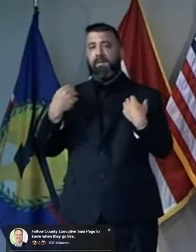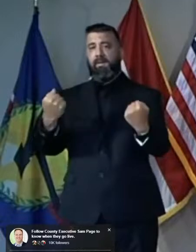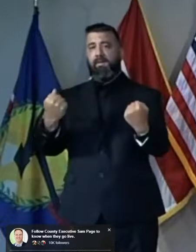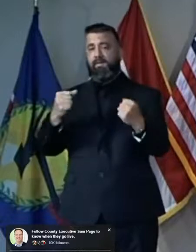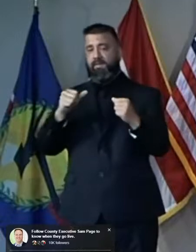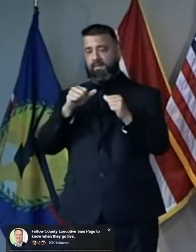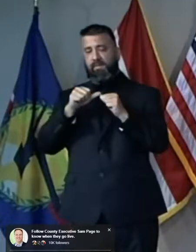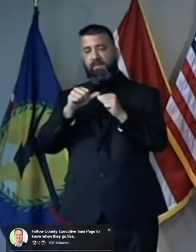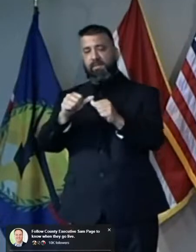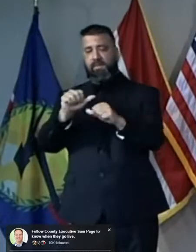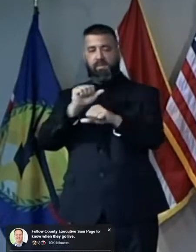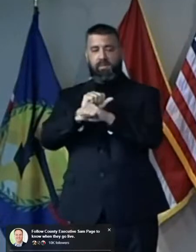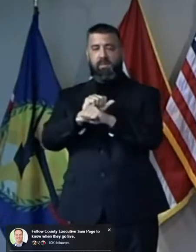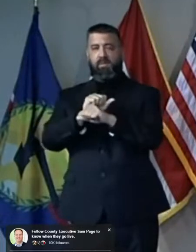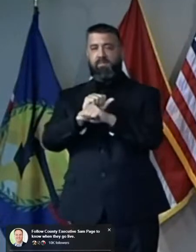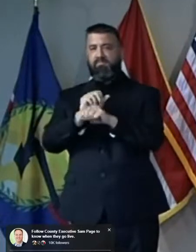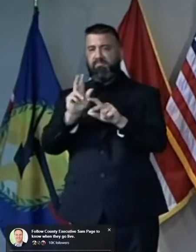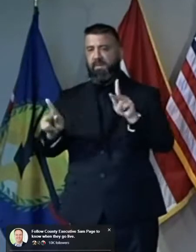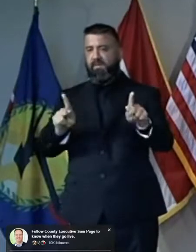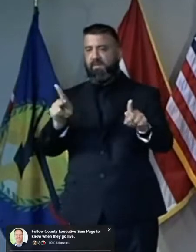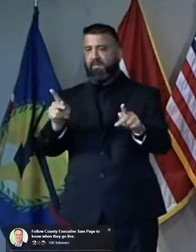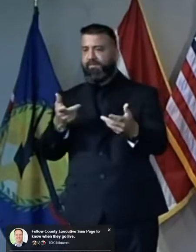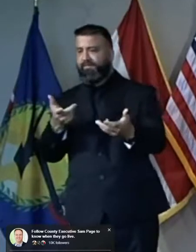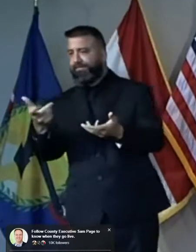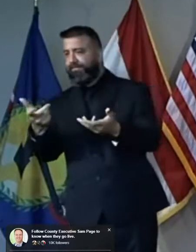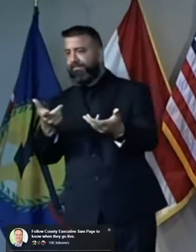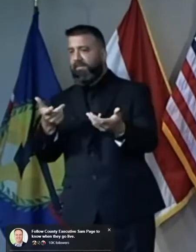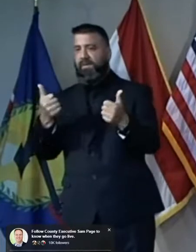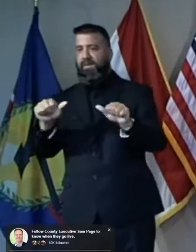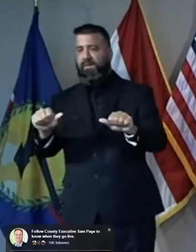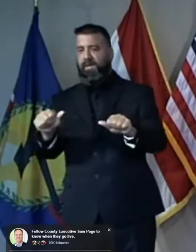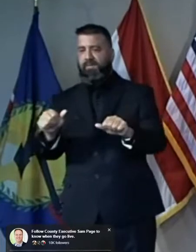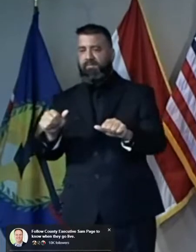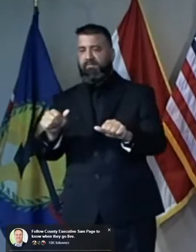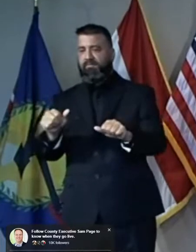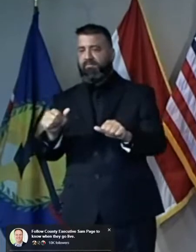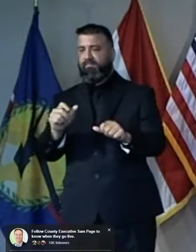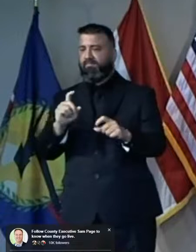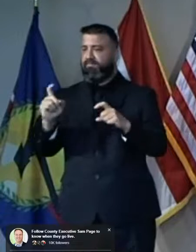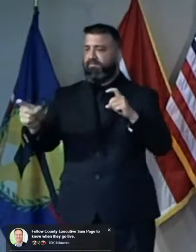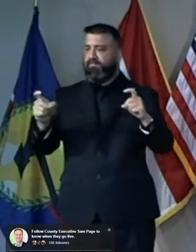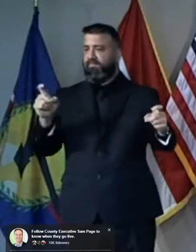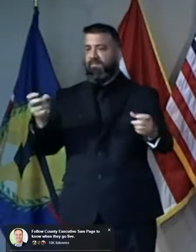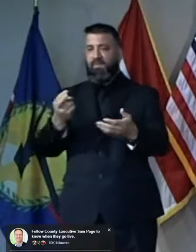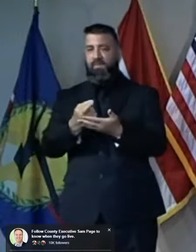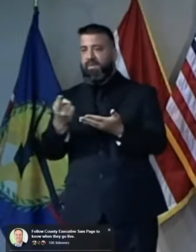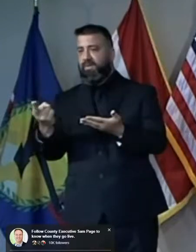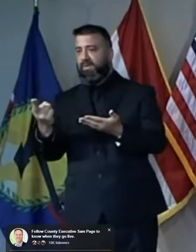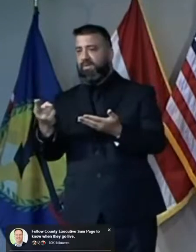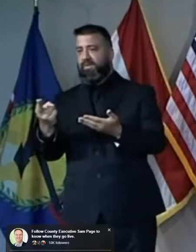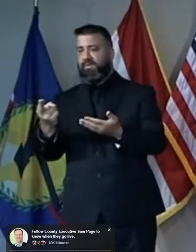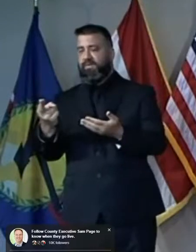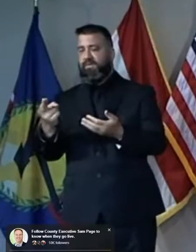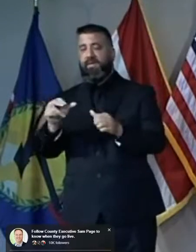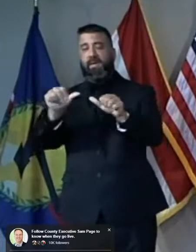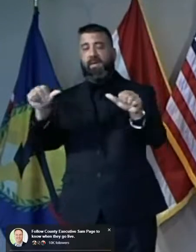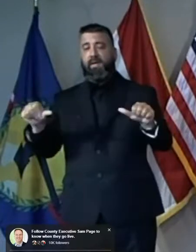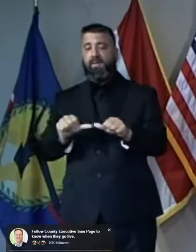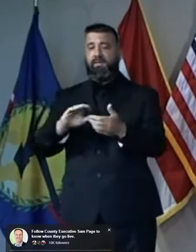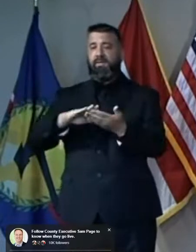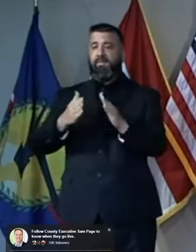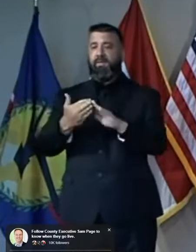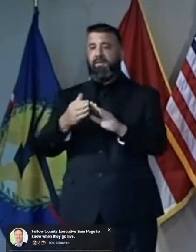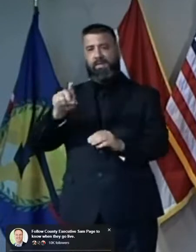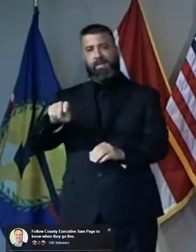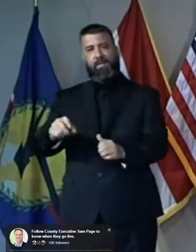with residents to identify the greatest needs in our community, and will continue to work to get our resources to the areas of our community who need it the